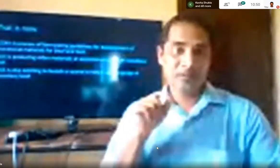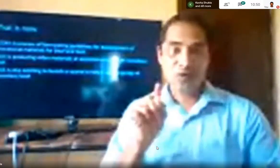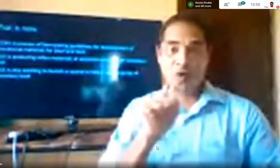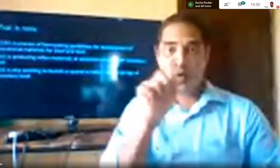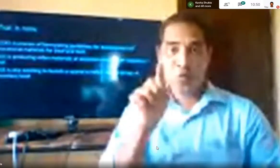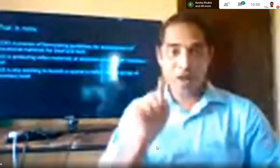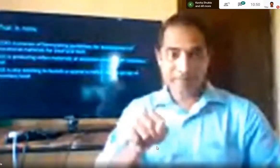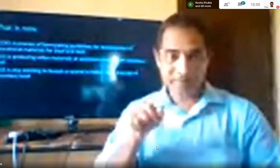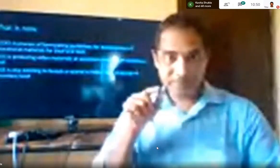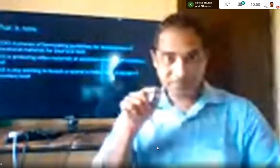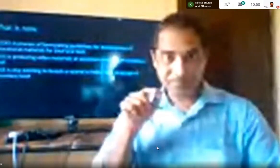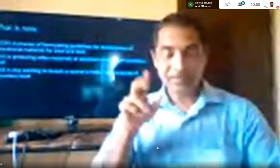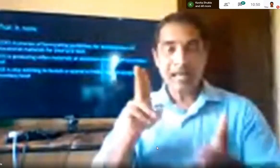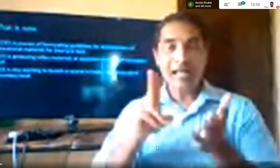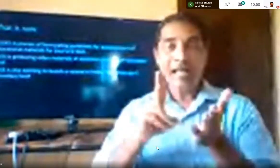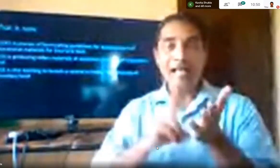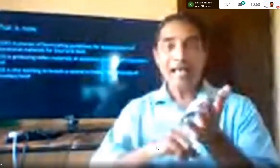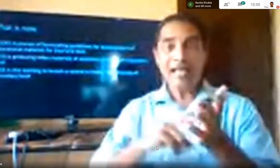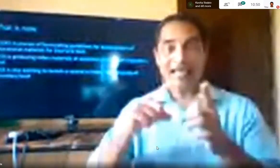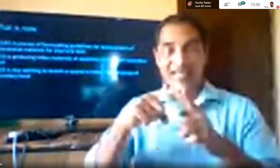So the focusing is really important, right?